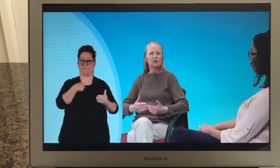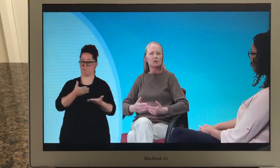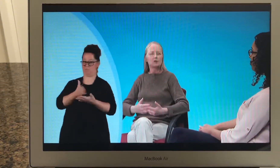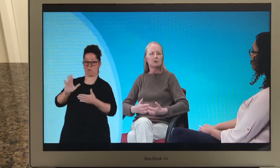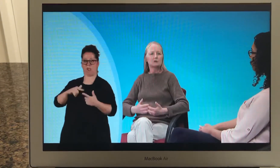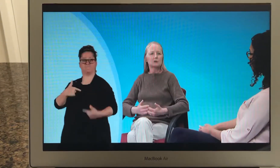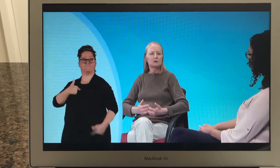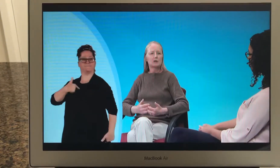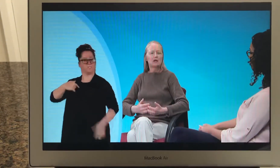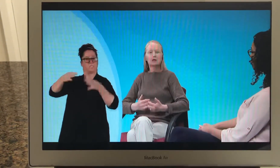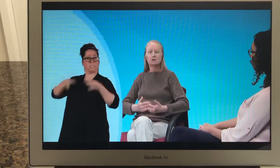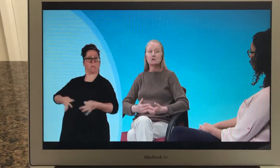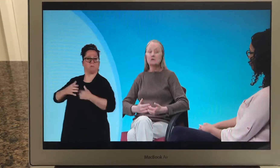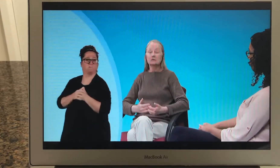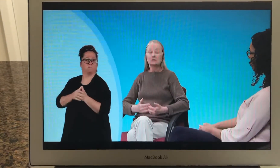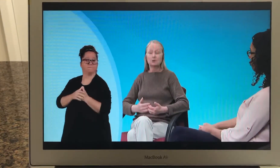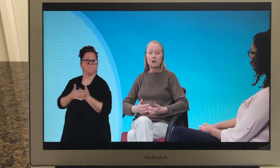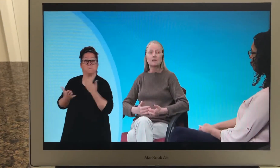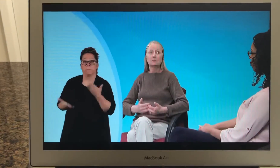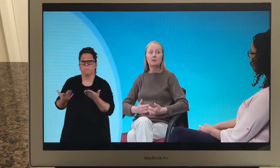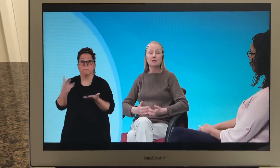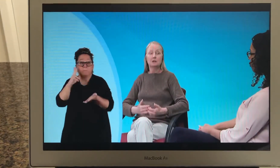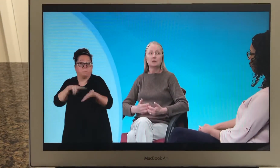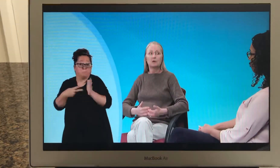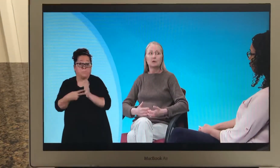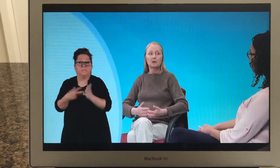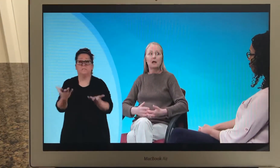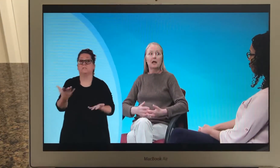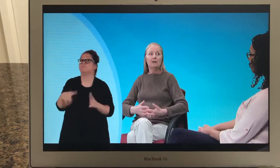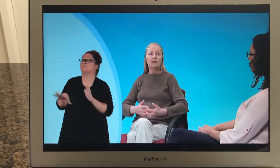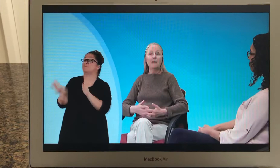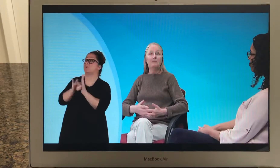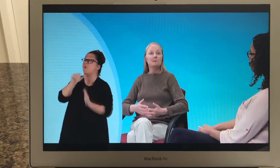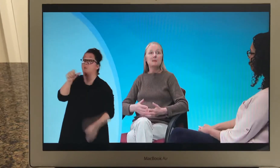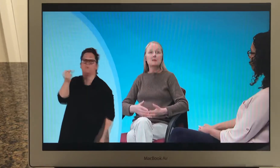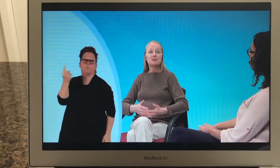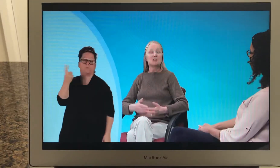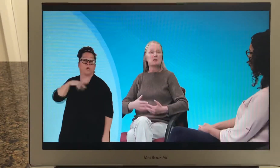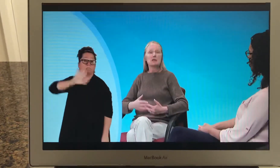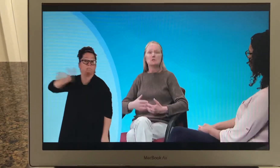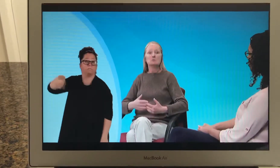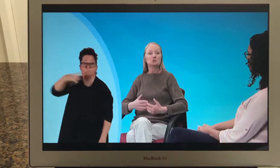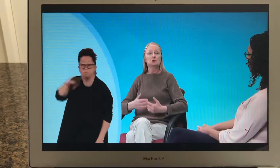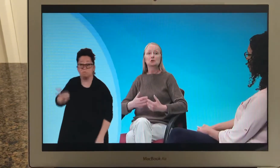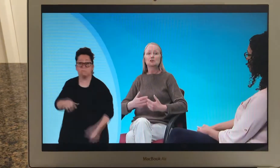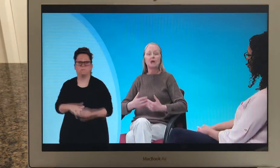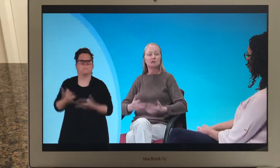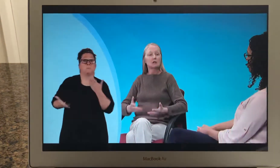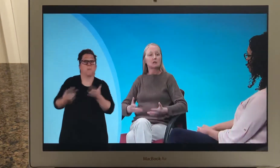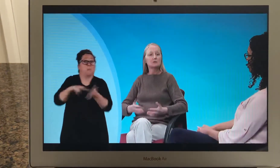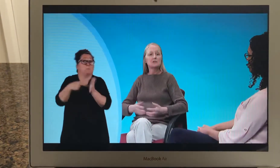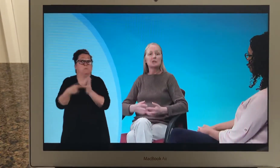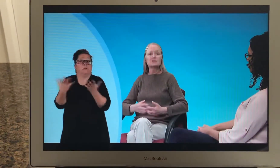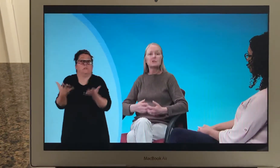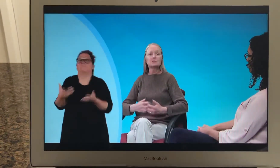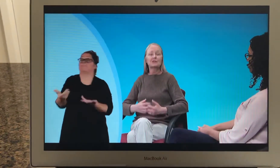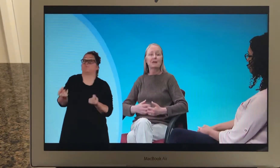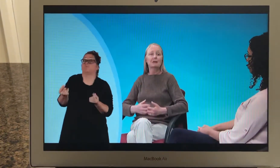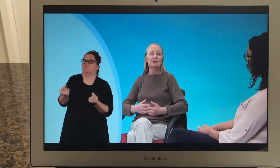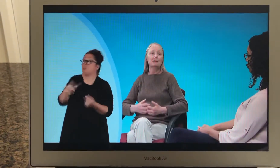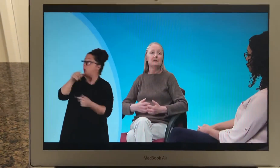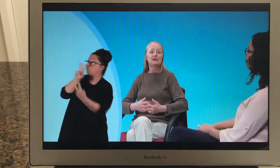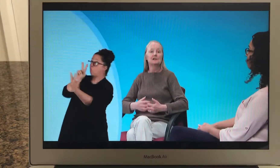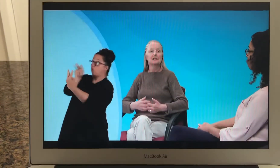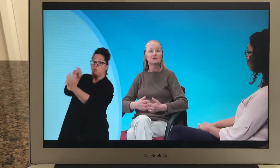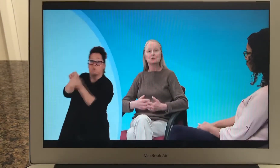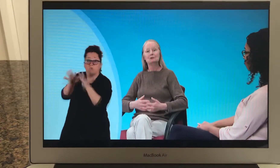adults. The adults that have the same rights as me as an interpreter. What this means is that they don't understand. You can ignore